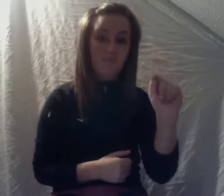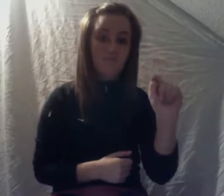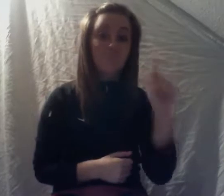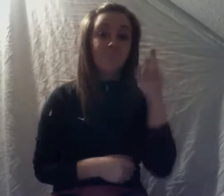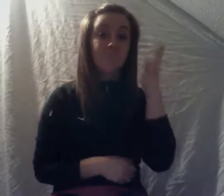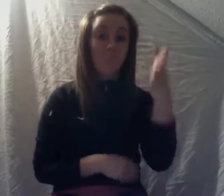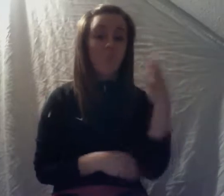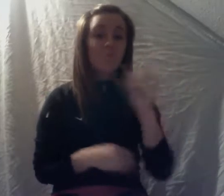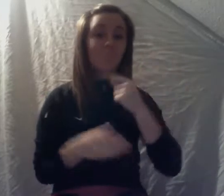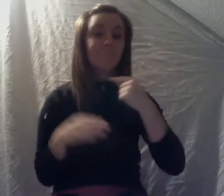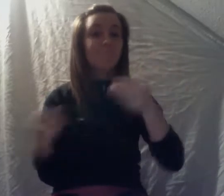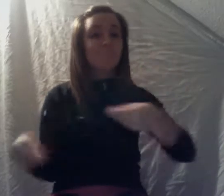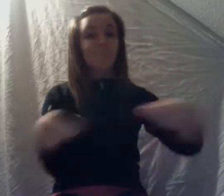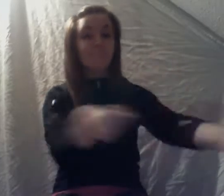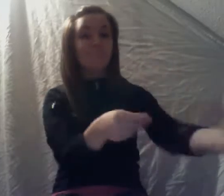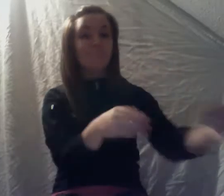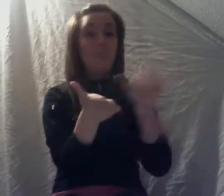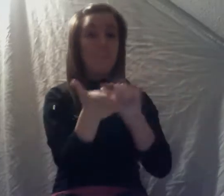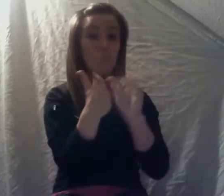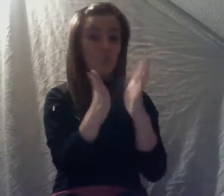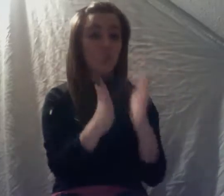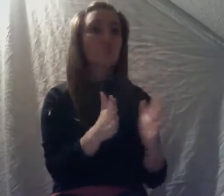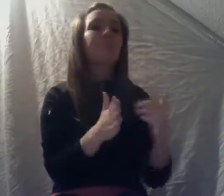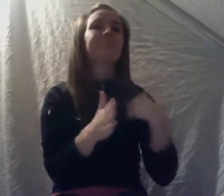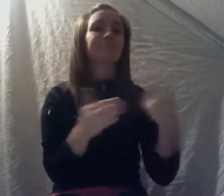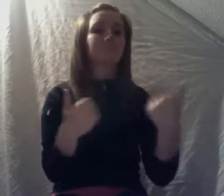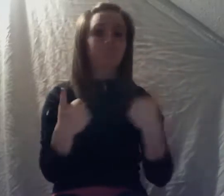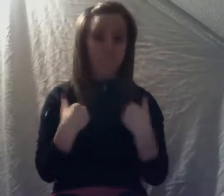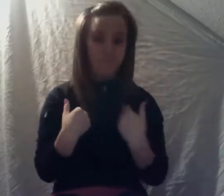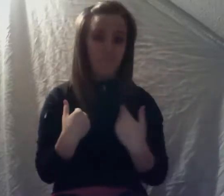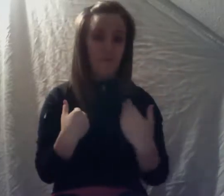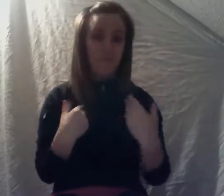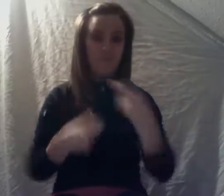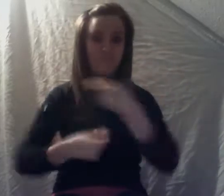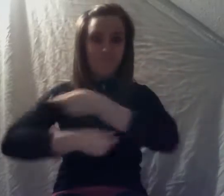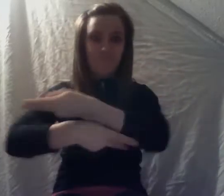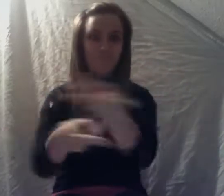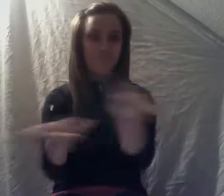And that's how you make a newspaper.